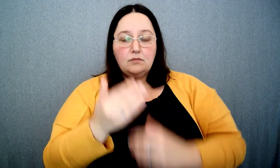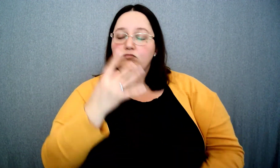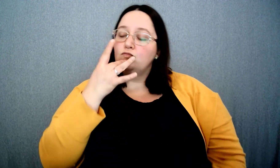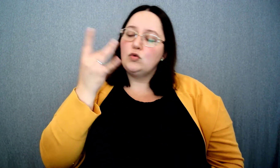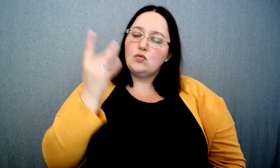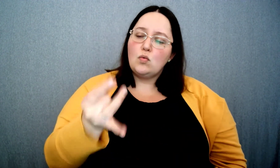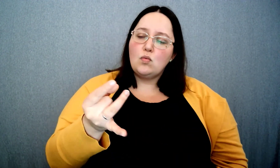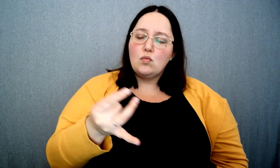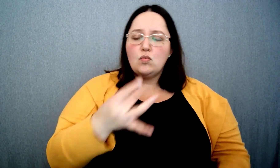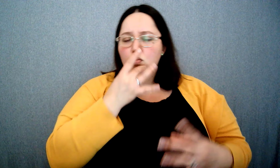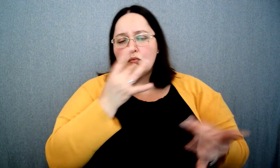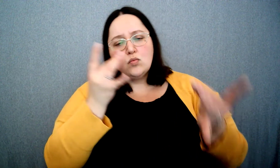way.